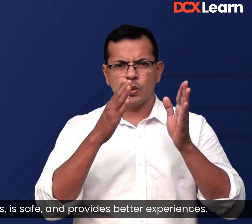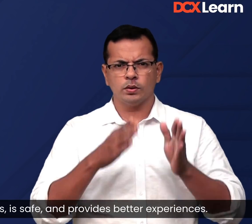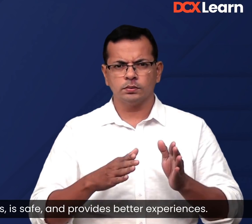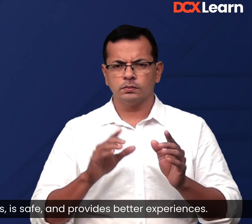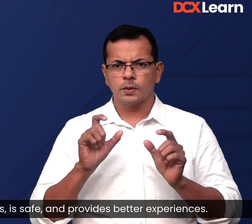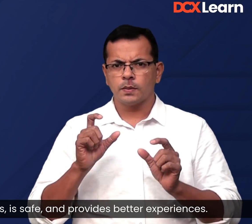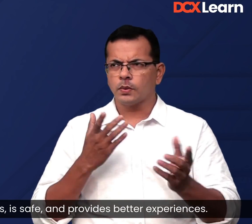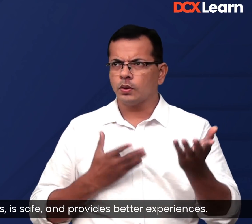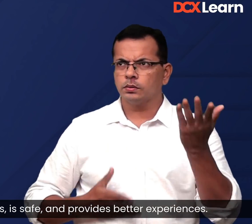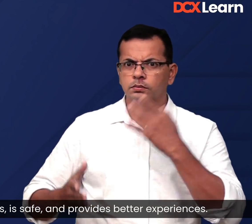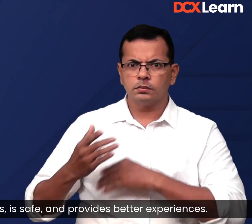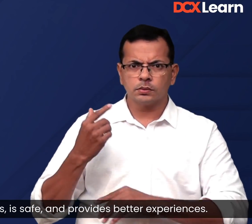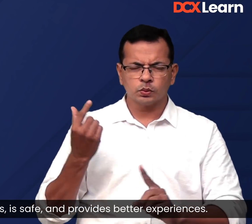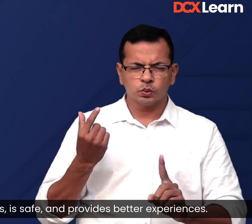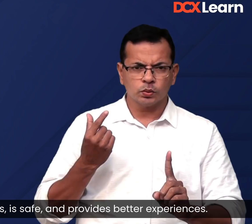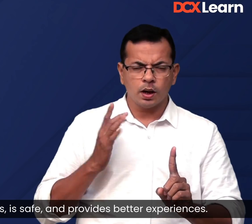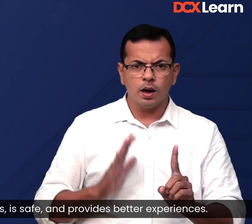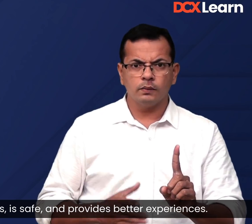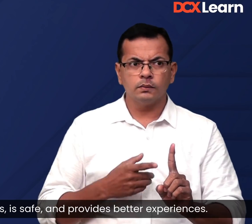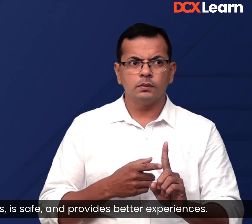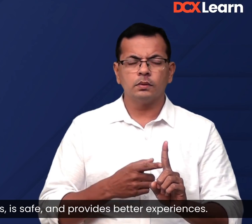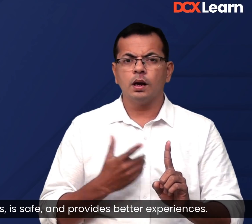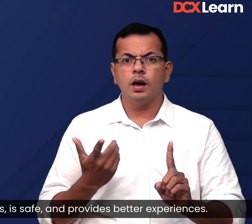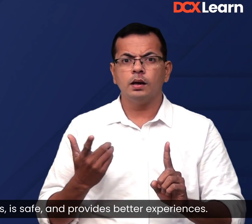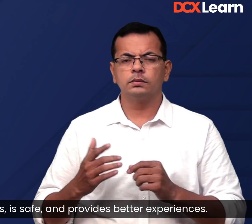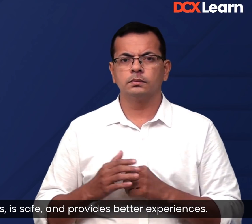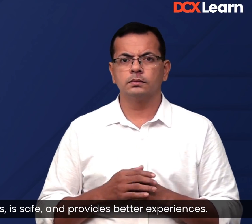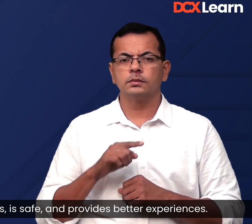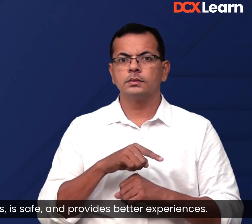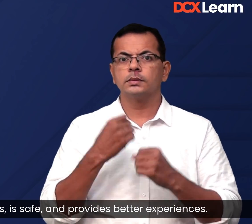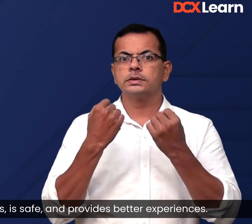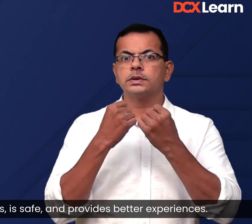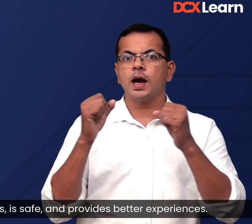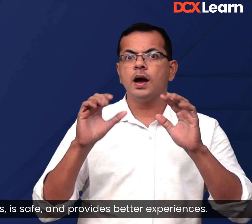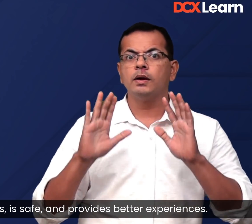blockchain has many uses is safe and provides better experiences